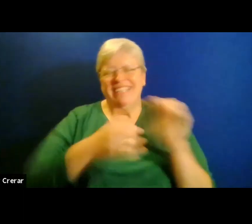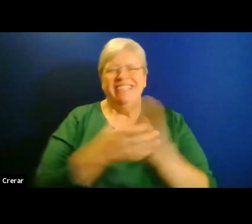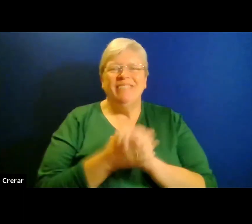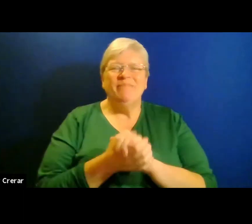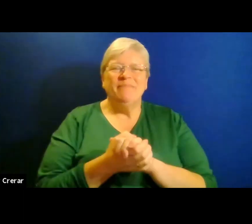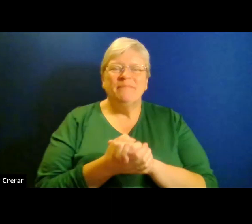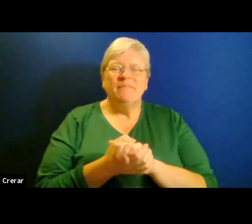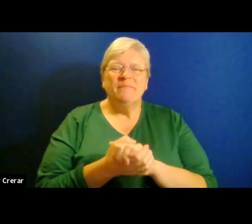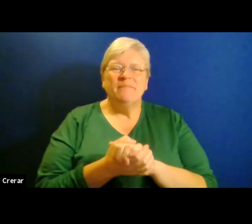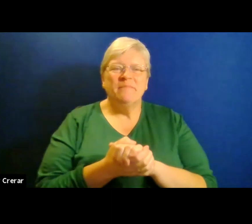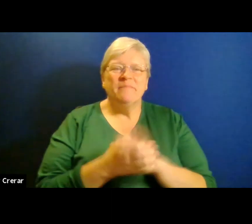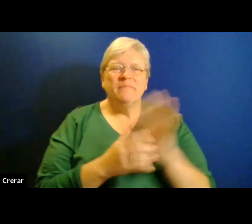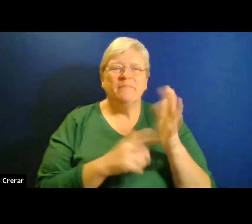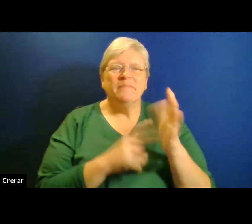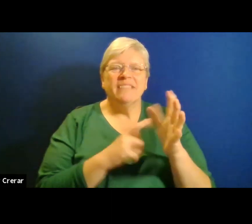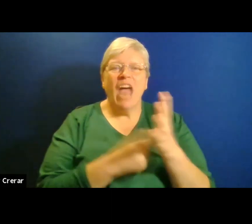So, Tarot.